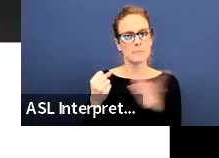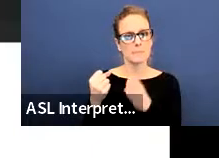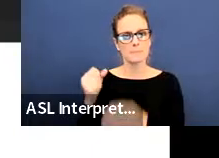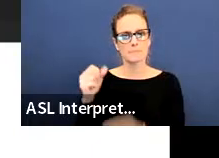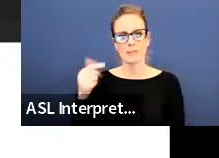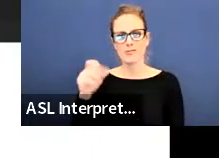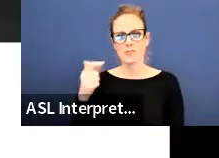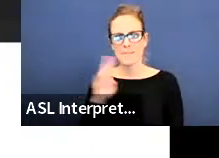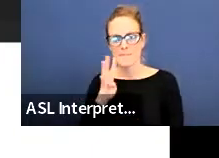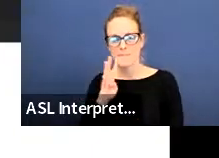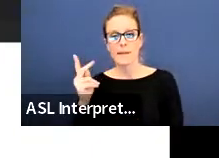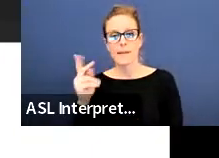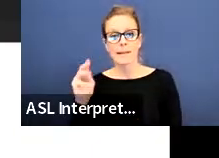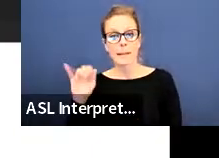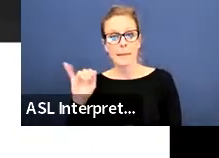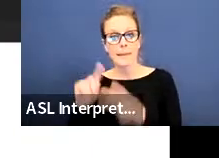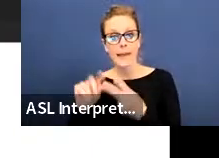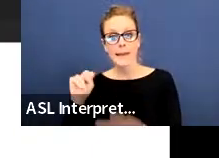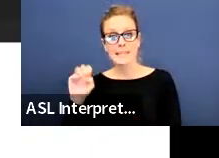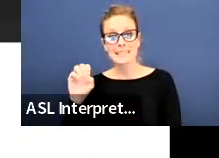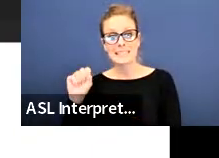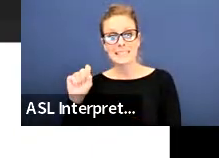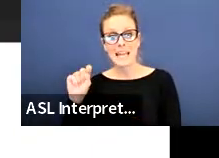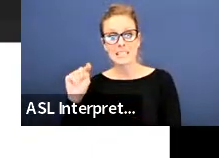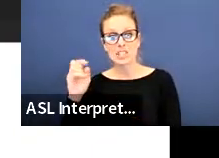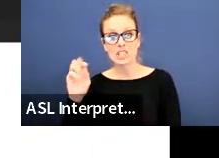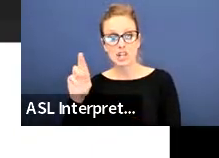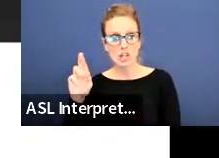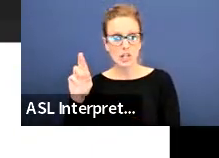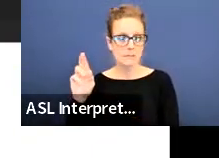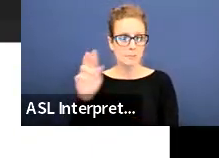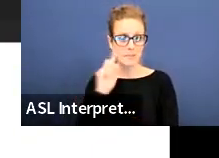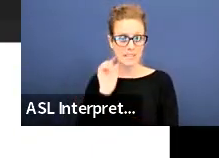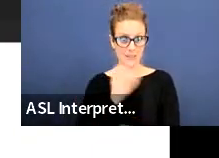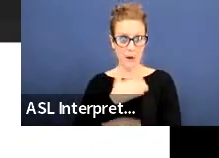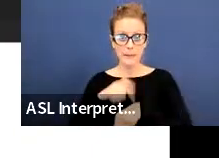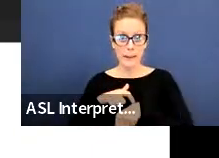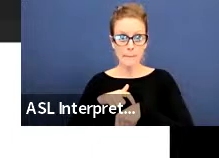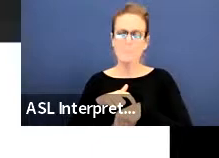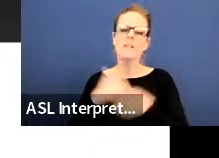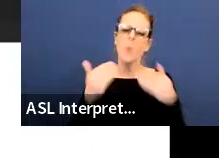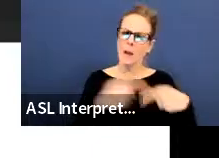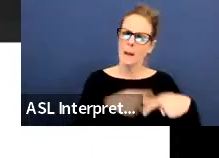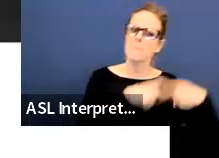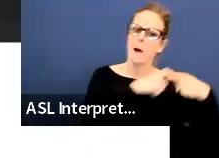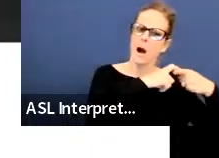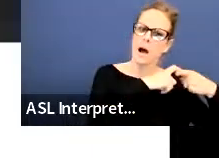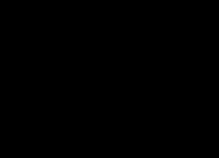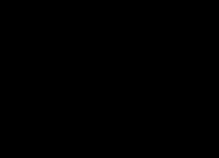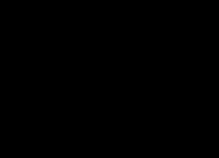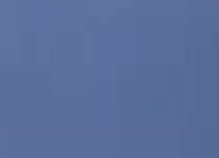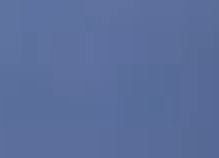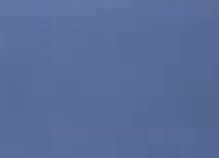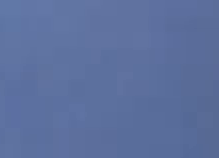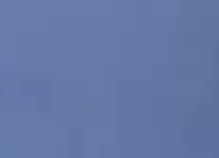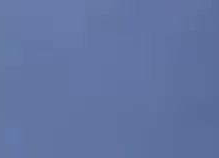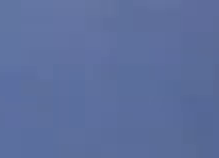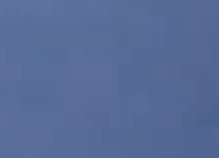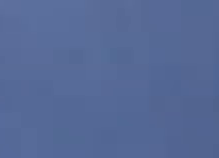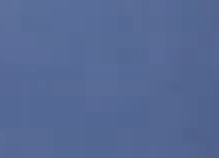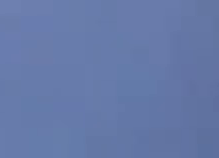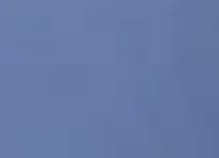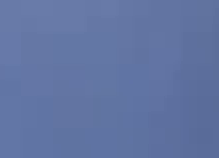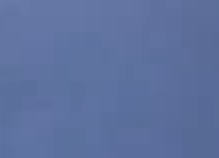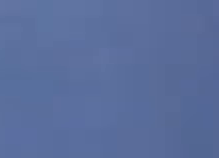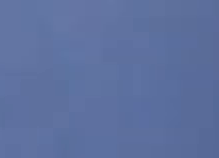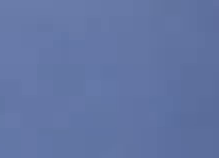suggestion, Kimmy and Nestor. Given our time, why don't we pause this for a second, go into breakout groups, do for 20 minutes instead of